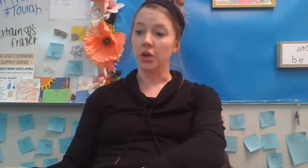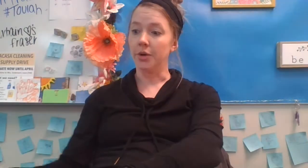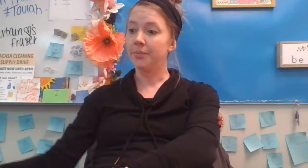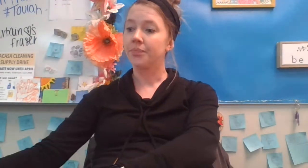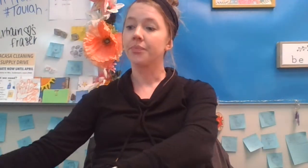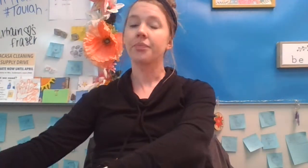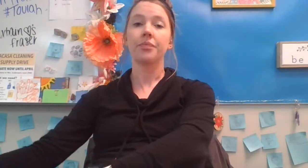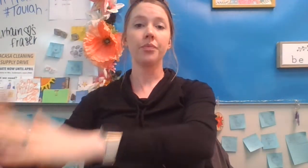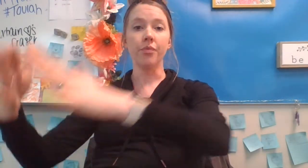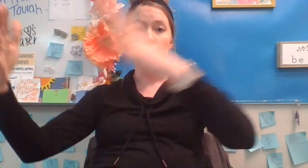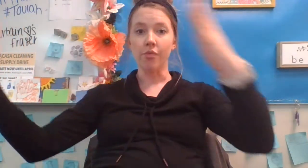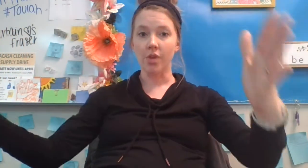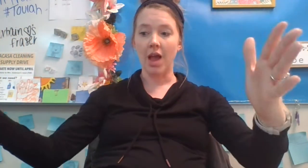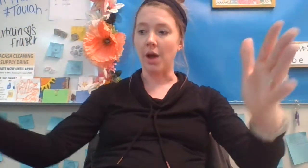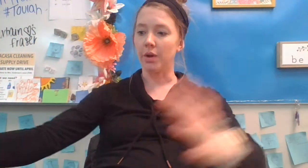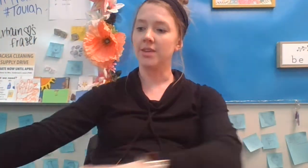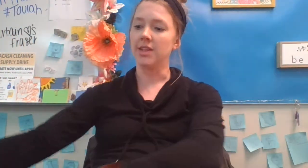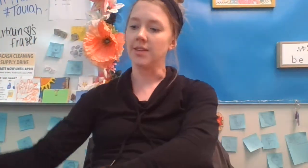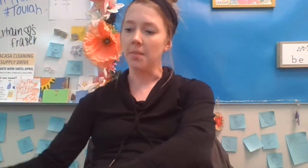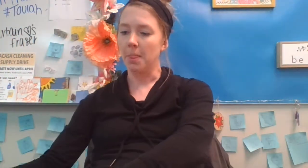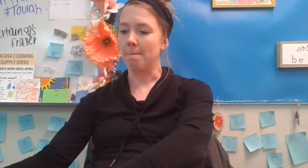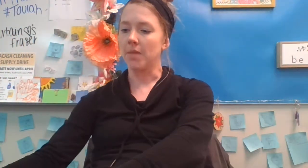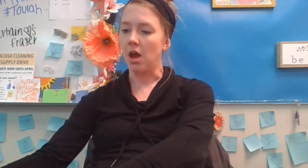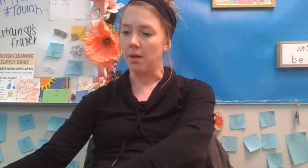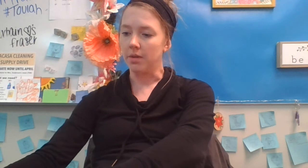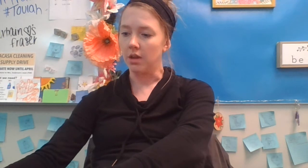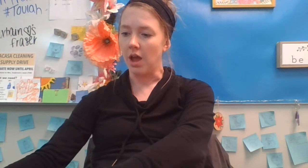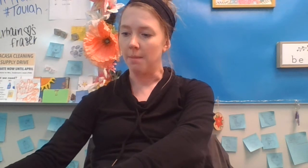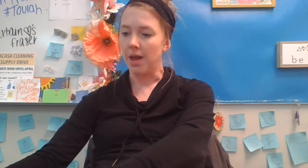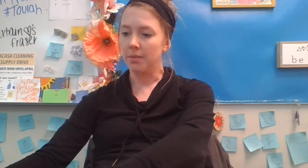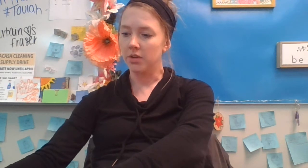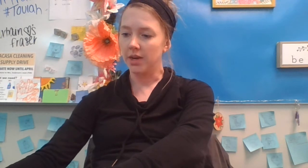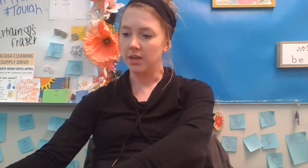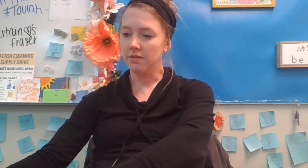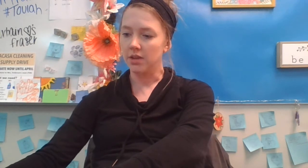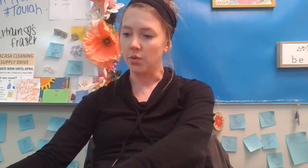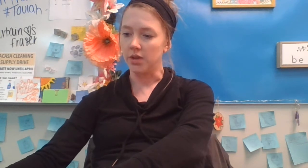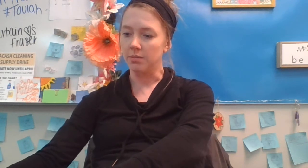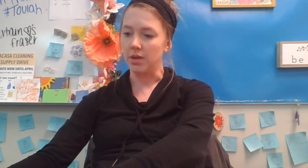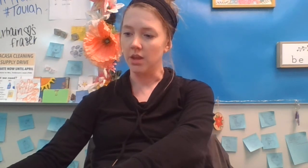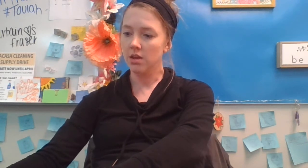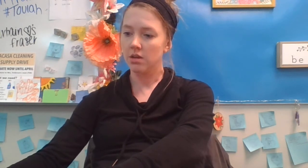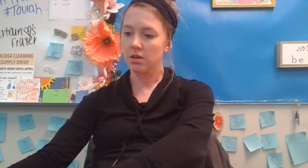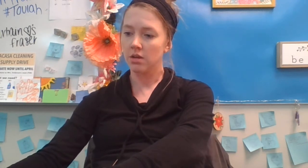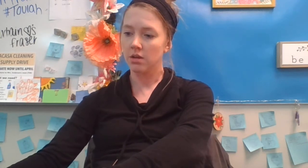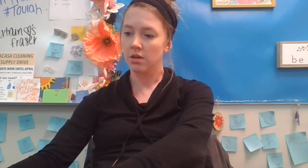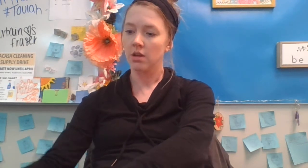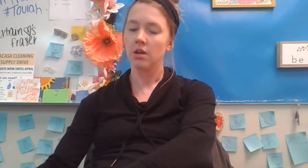you how I would set this up. My perspective is going to be from